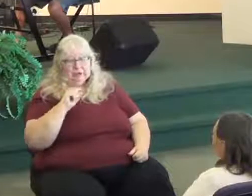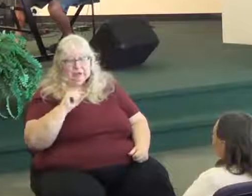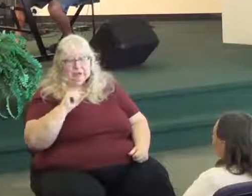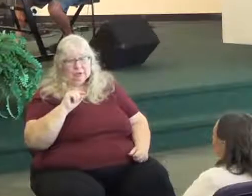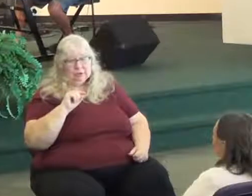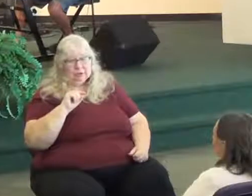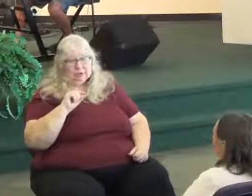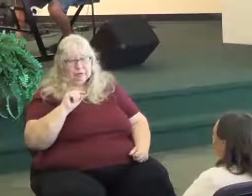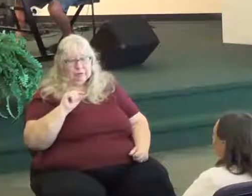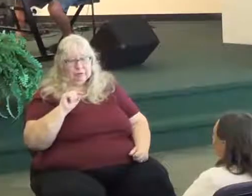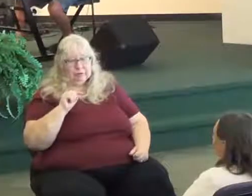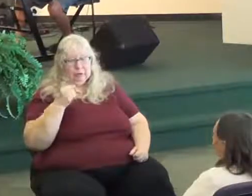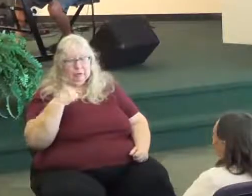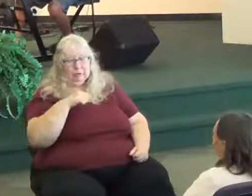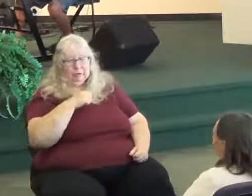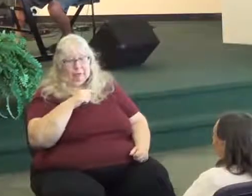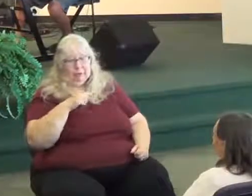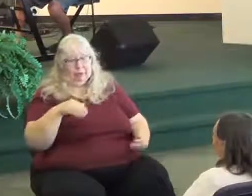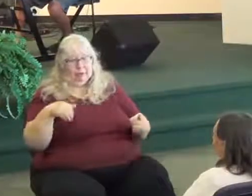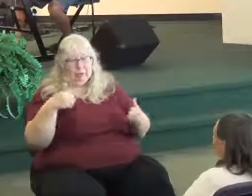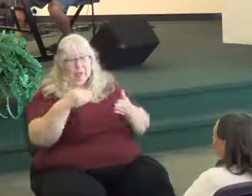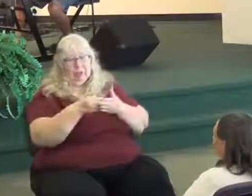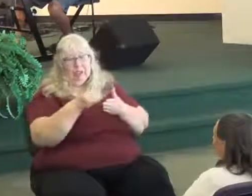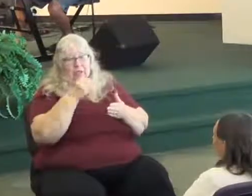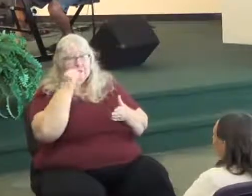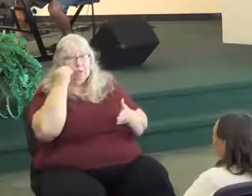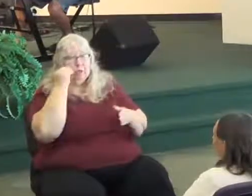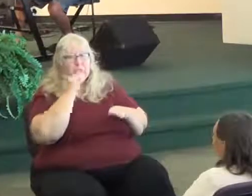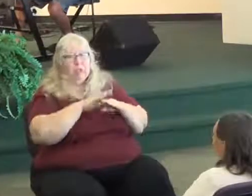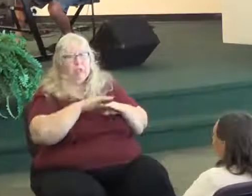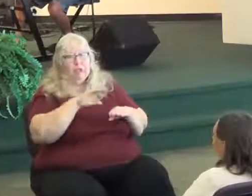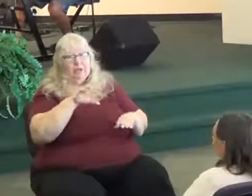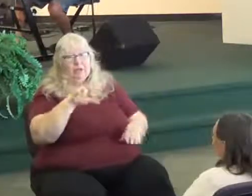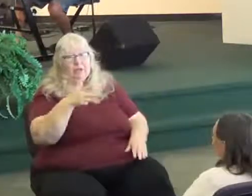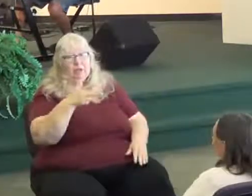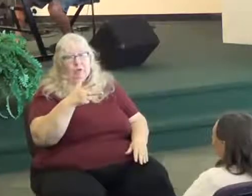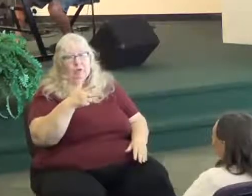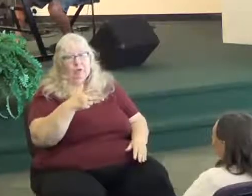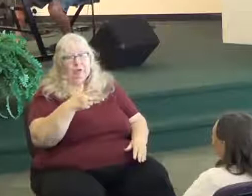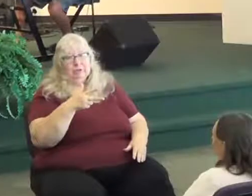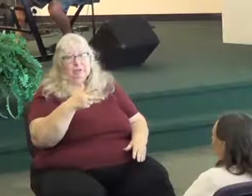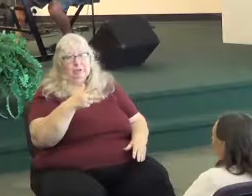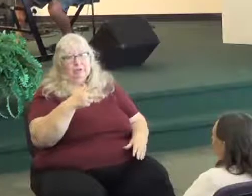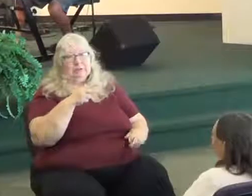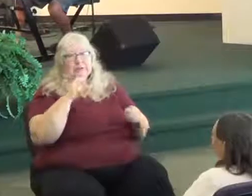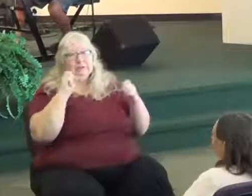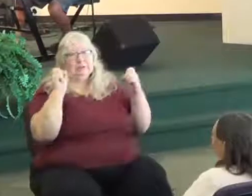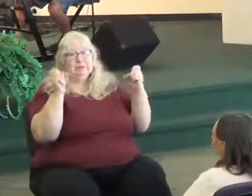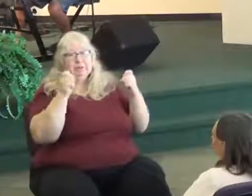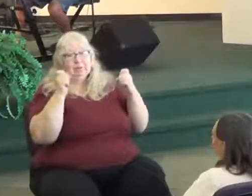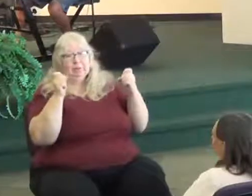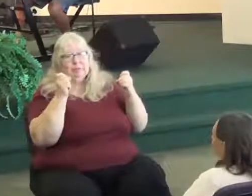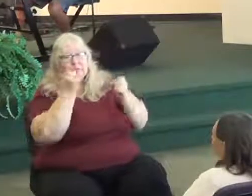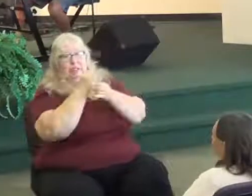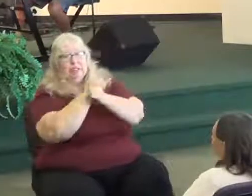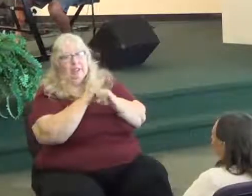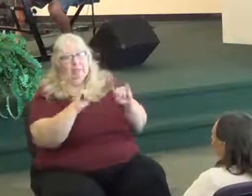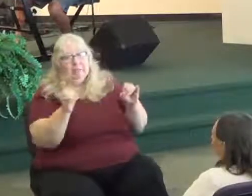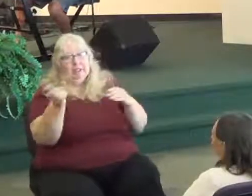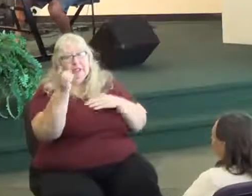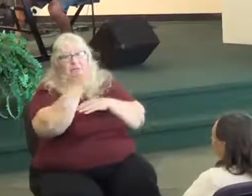made it home on the 3rd to celebrate Independence Day home as a family. It was